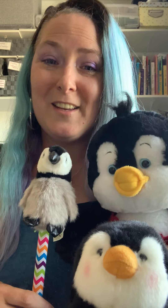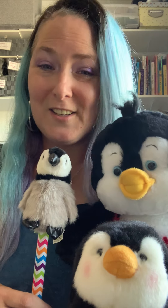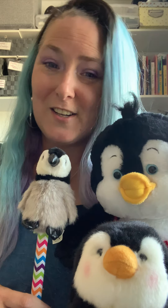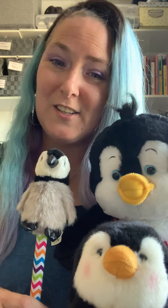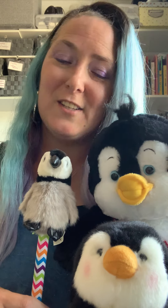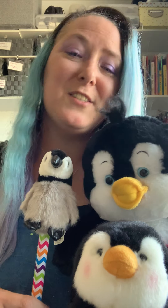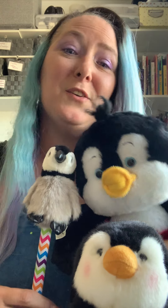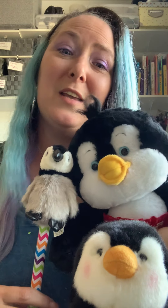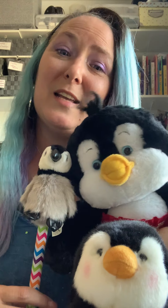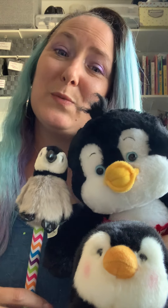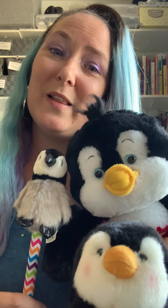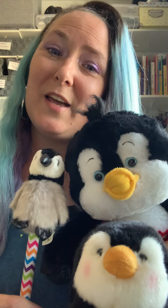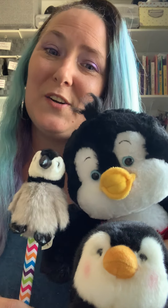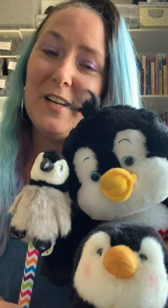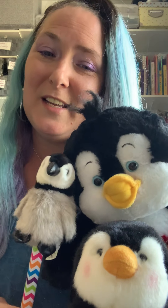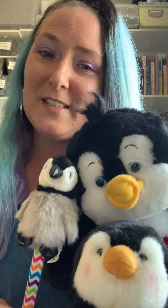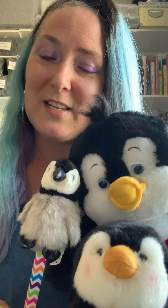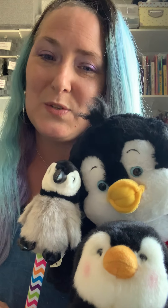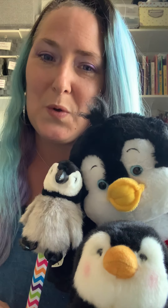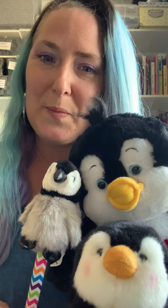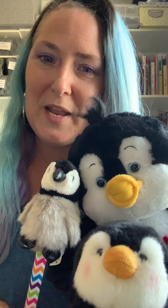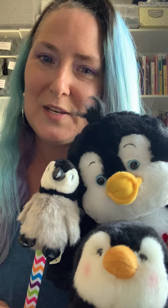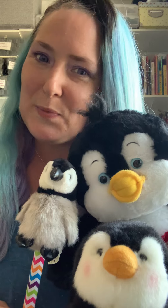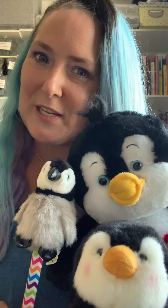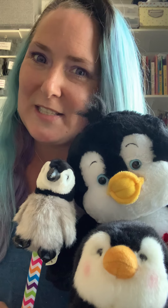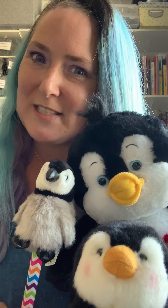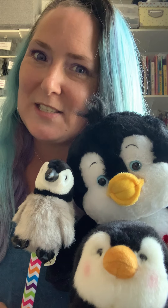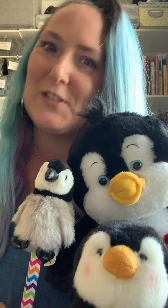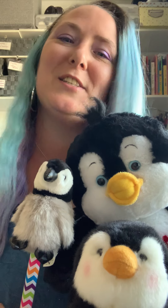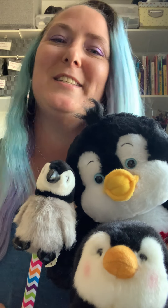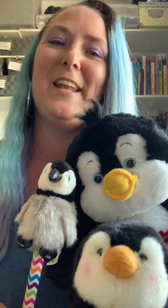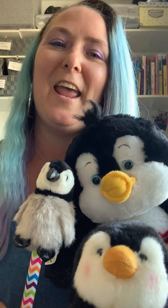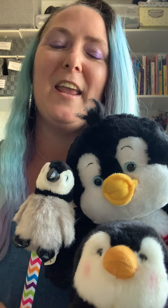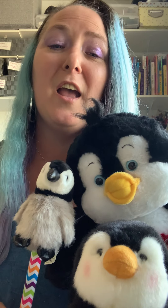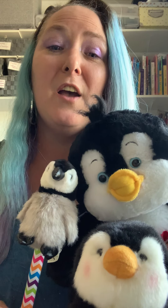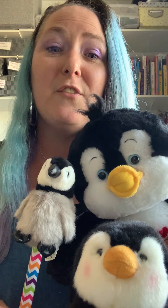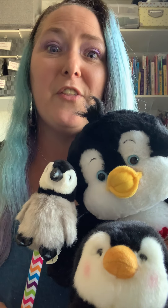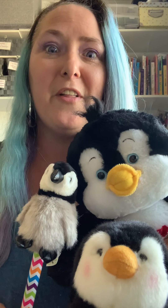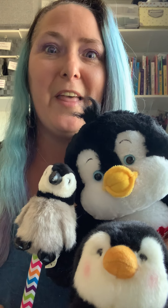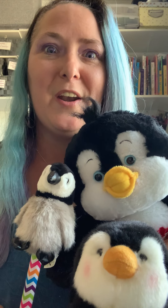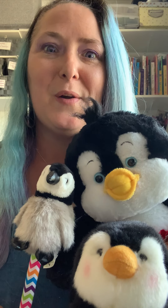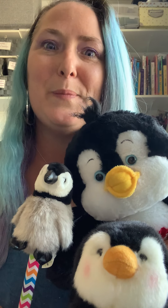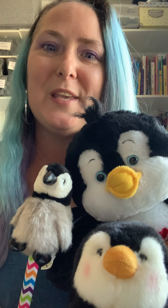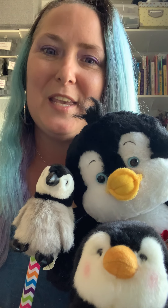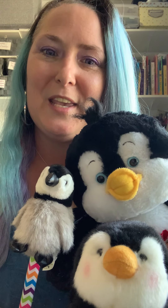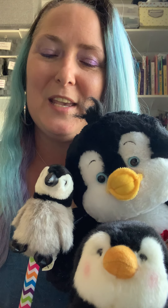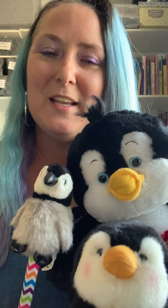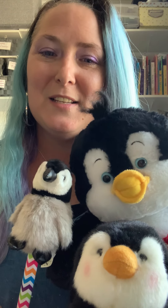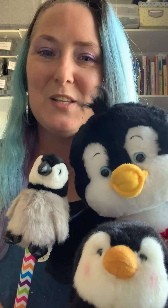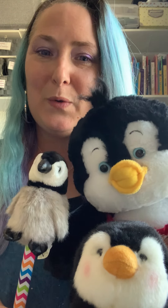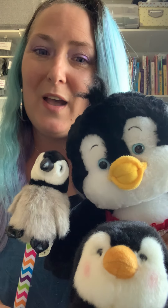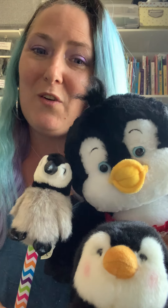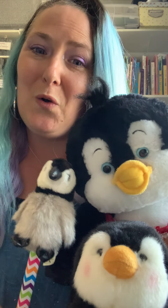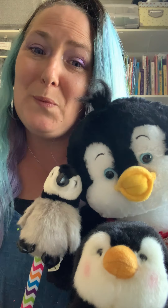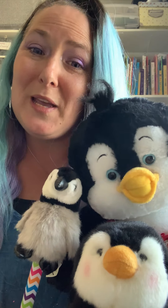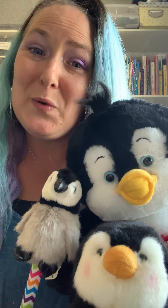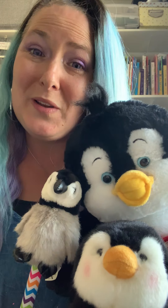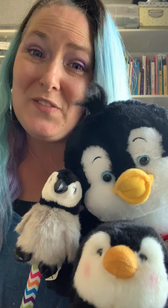Hi, kindergartners. You can guess what letter it is because Roman had to bring his sisters today for the letter P. So we have a whole penguin